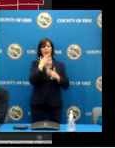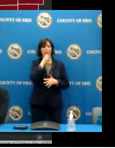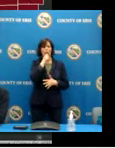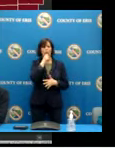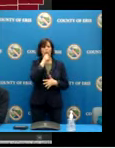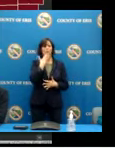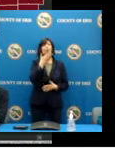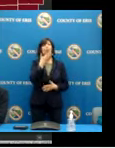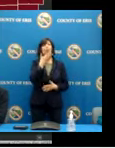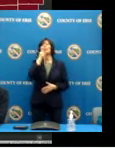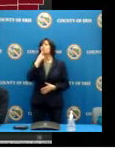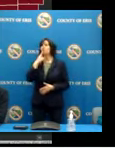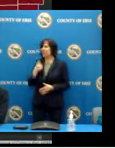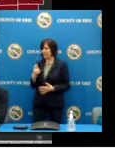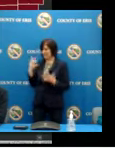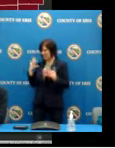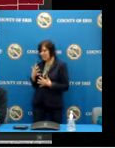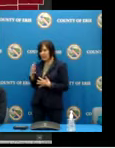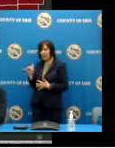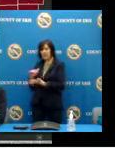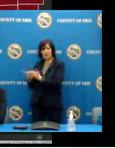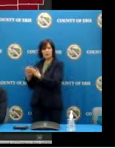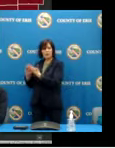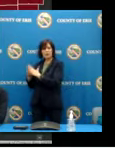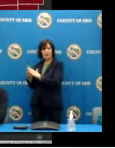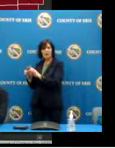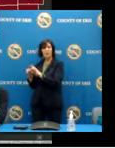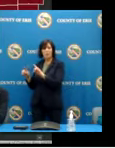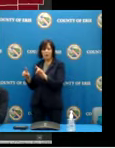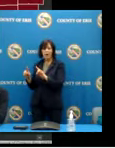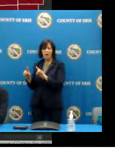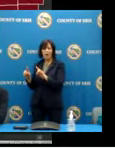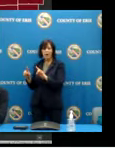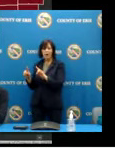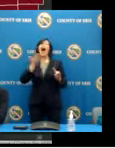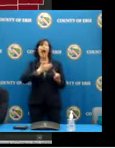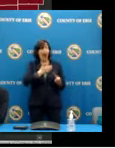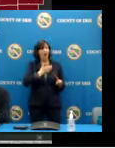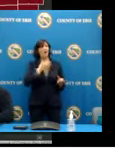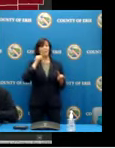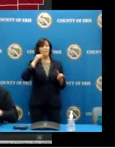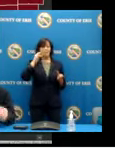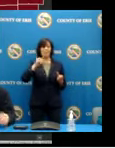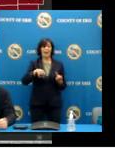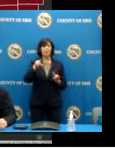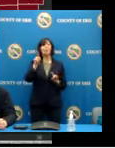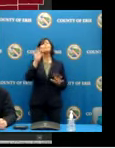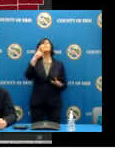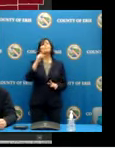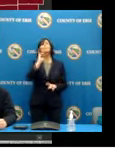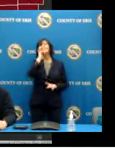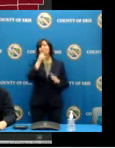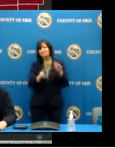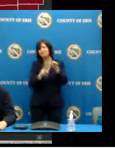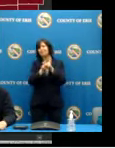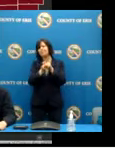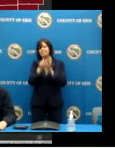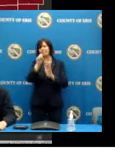our friends downstate, though our own map shows us in the red because that's just the color we used. One little anomaly that cropped up,